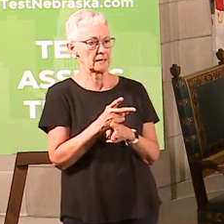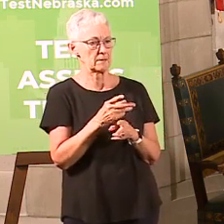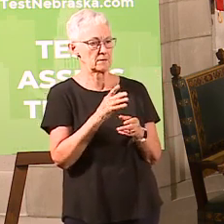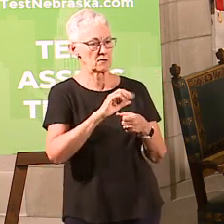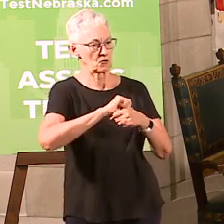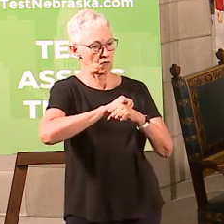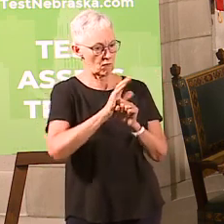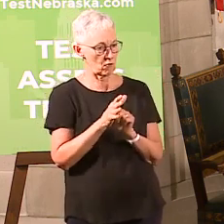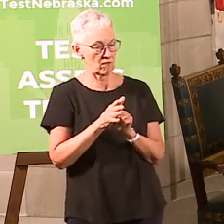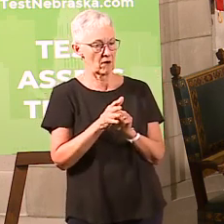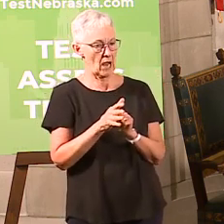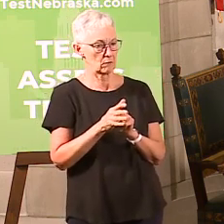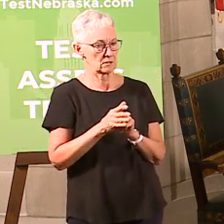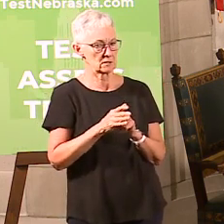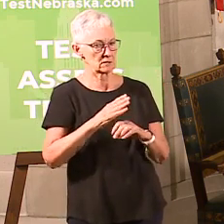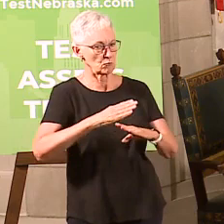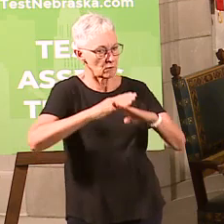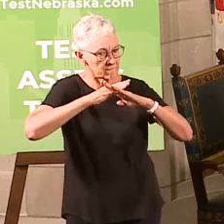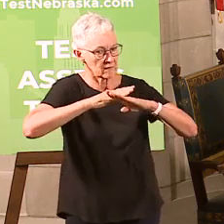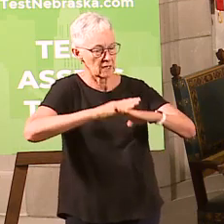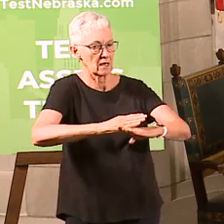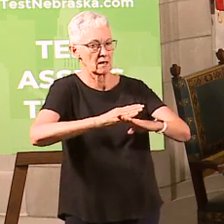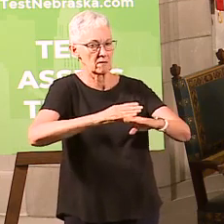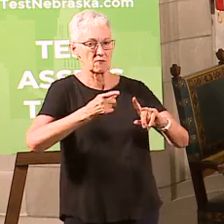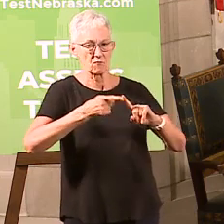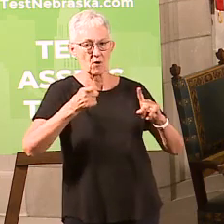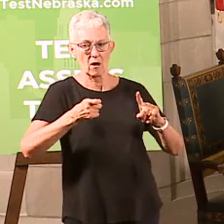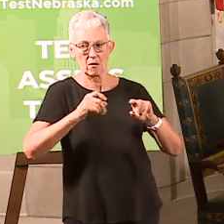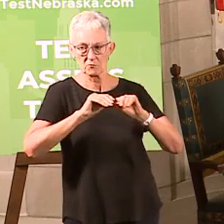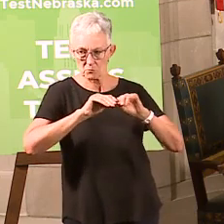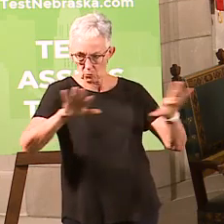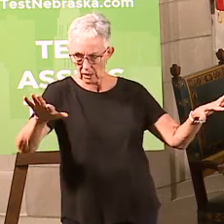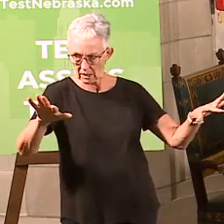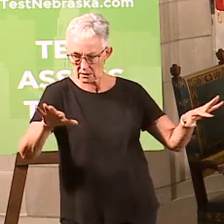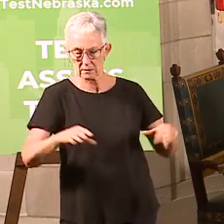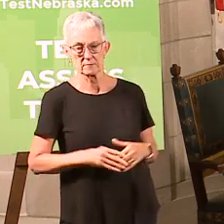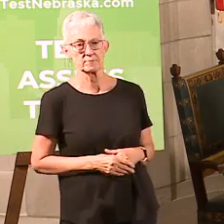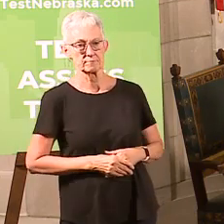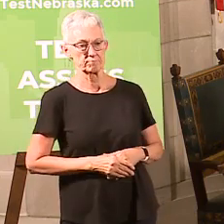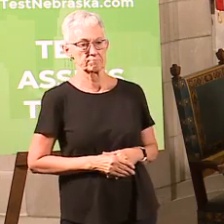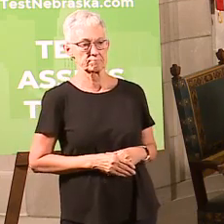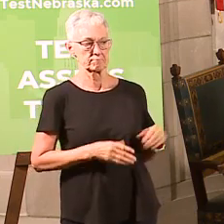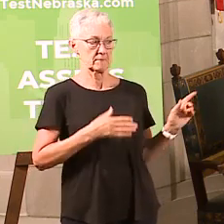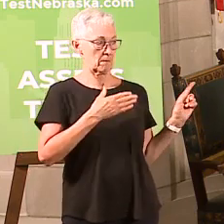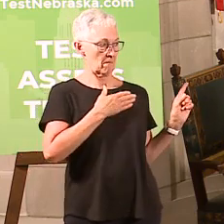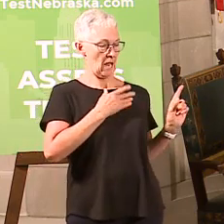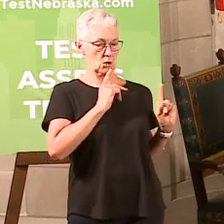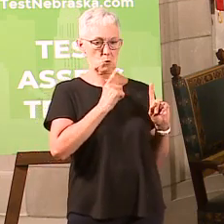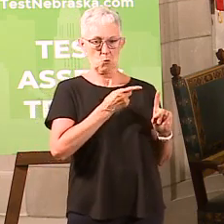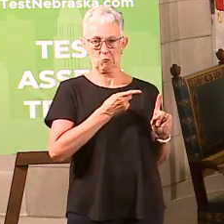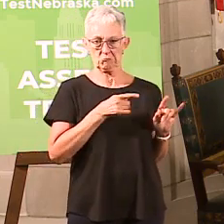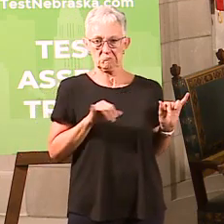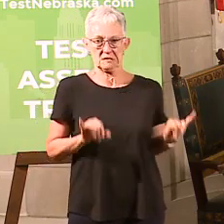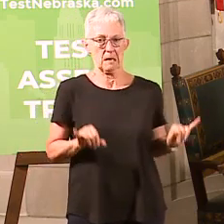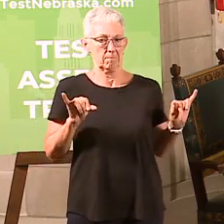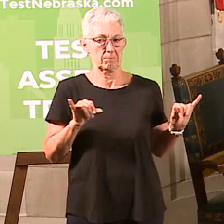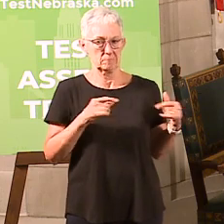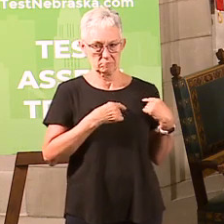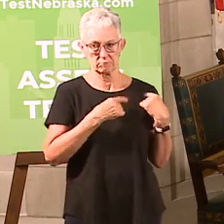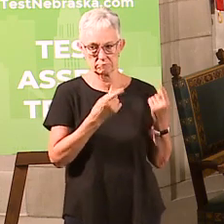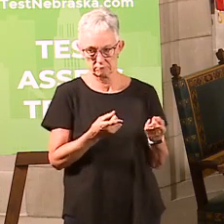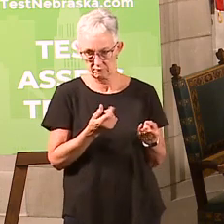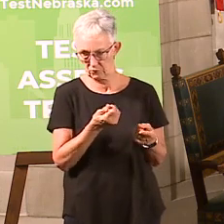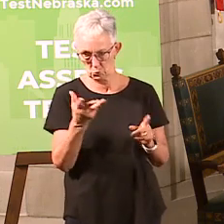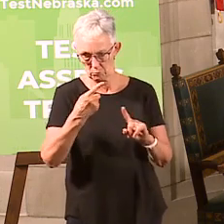my specific area of focus at this time? And it's been pretty much the same over the last couple months. And as being chief